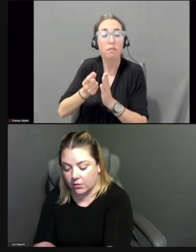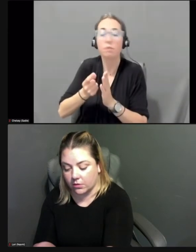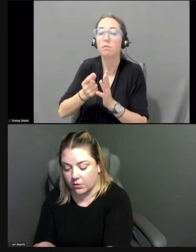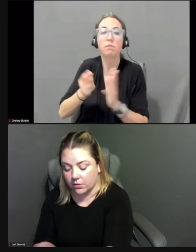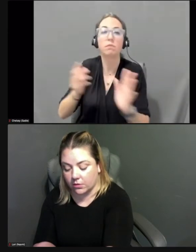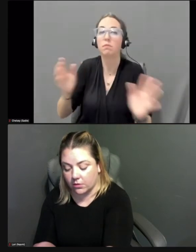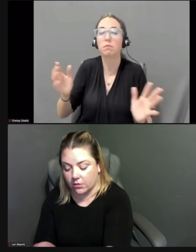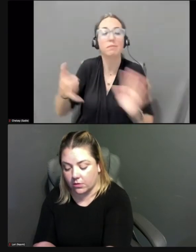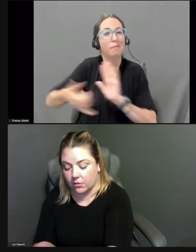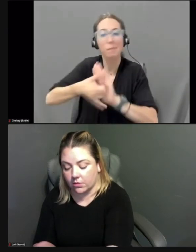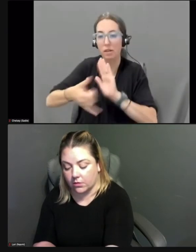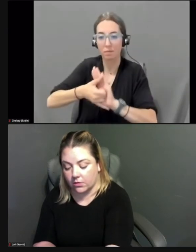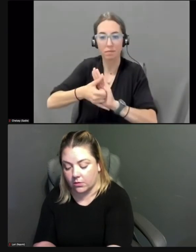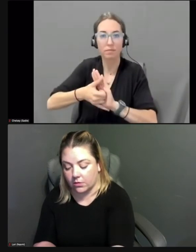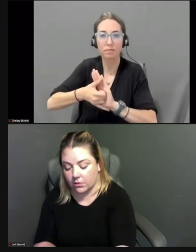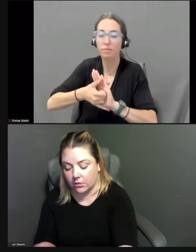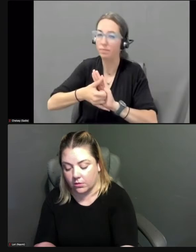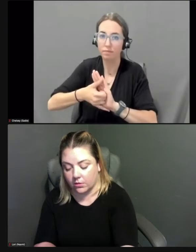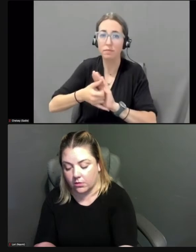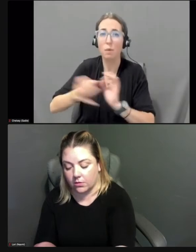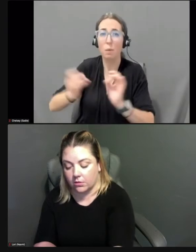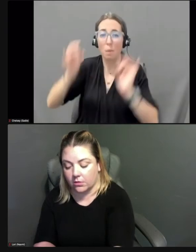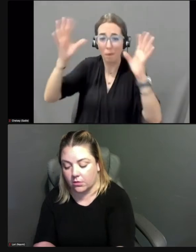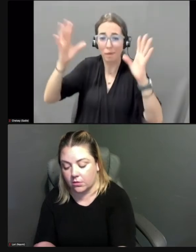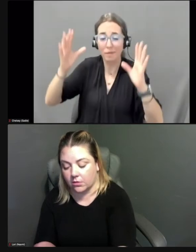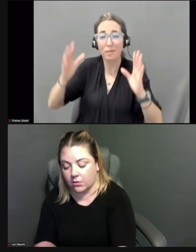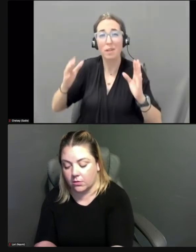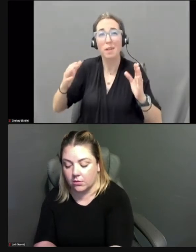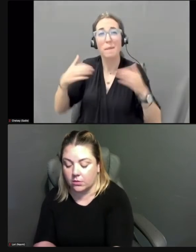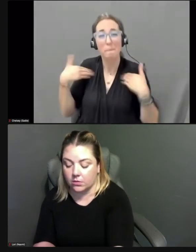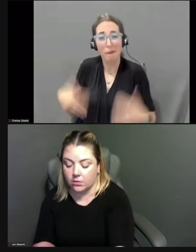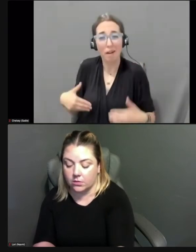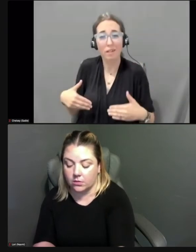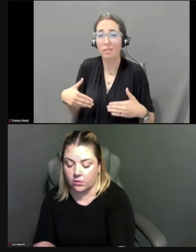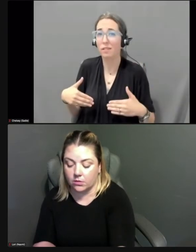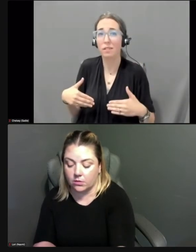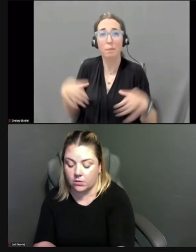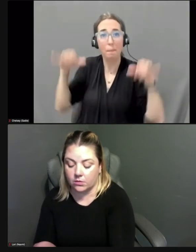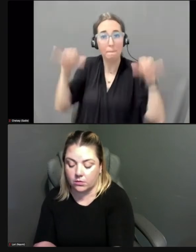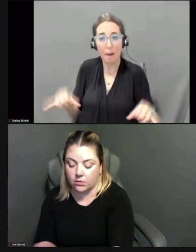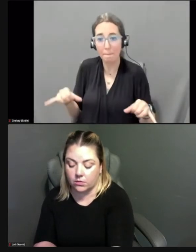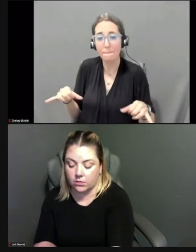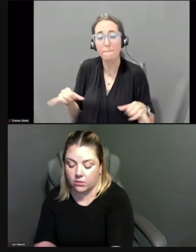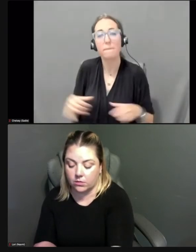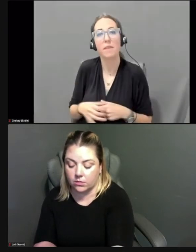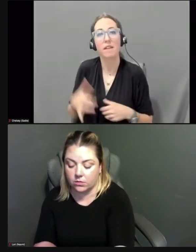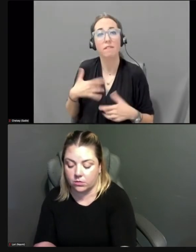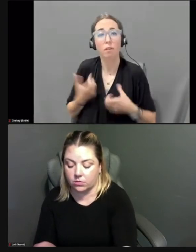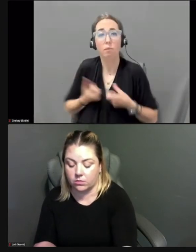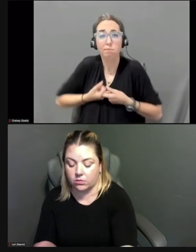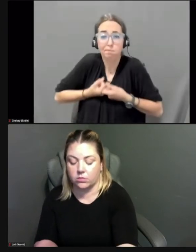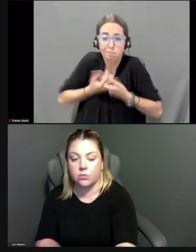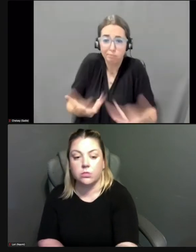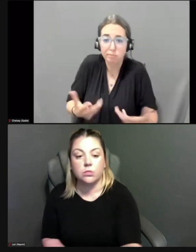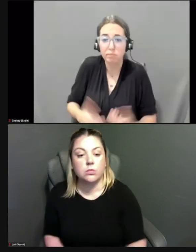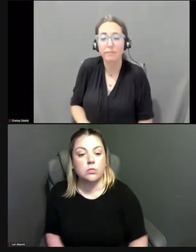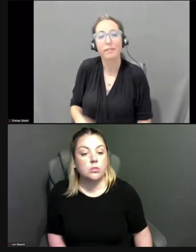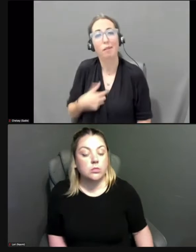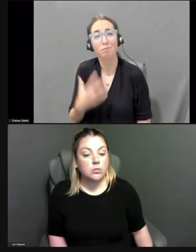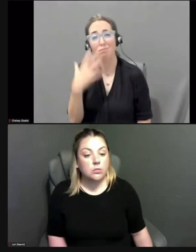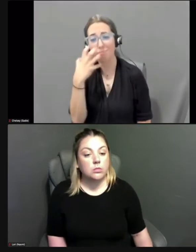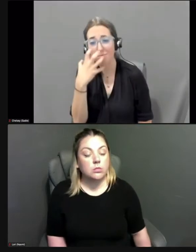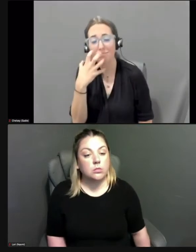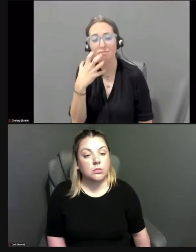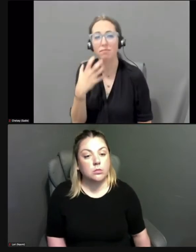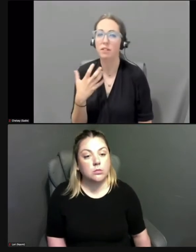I'm not seeing any changes in my body. I'm tired. I don't feel good. I'm crabby. I'm mean. And I was like, what do I